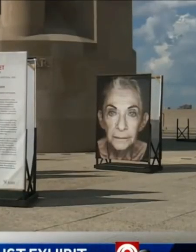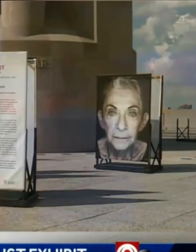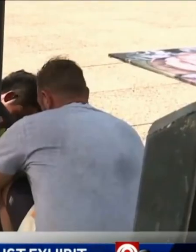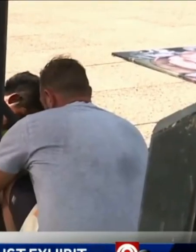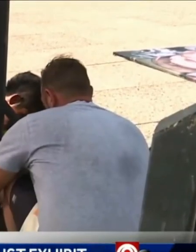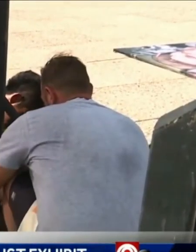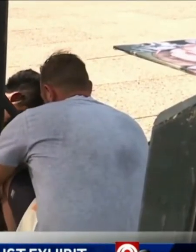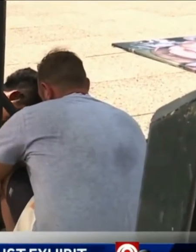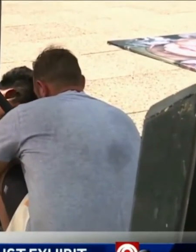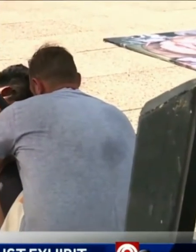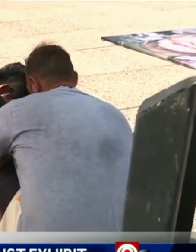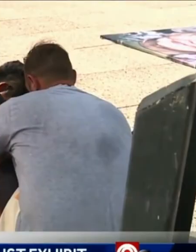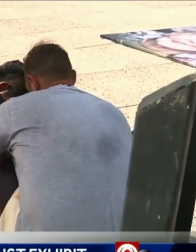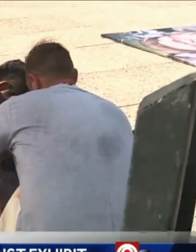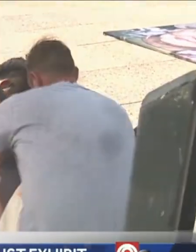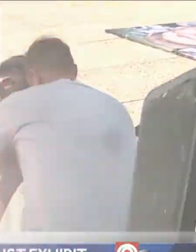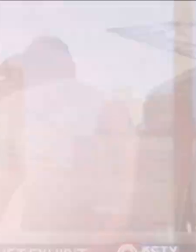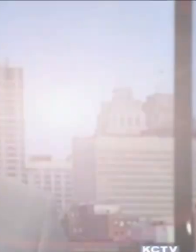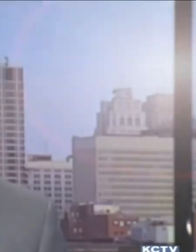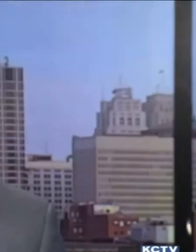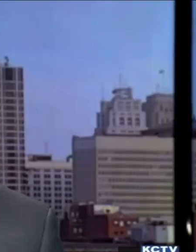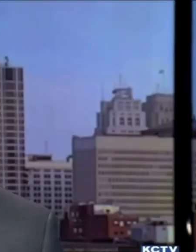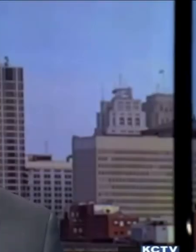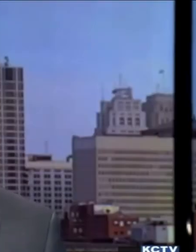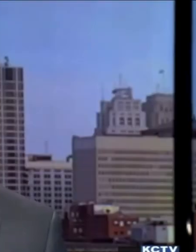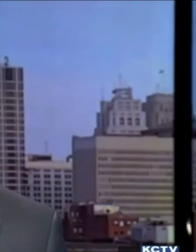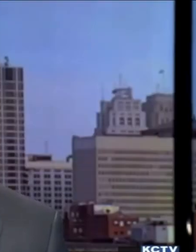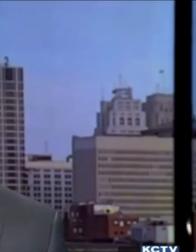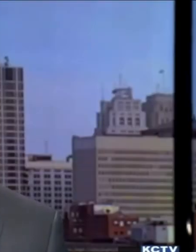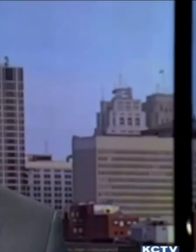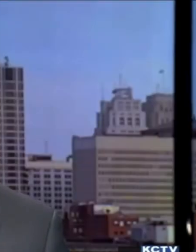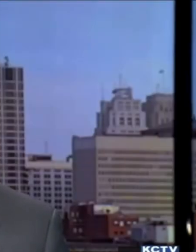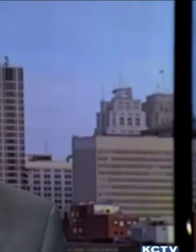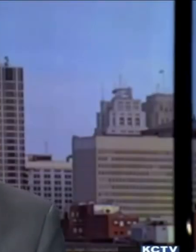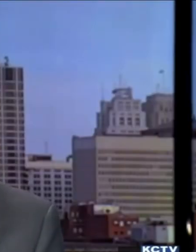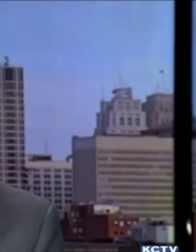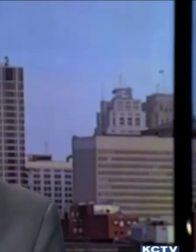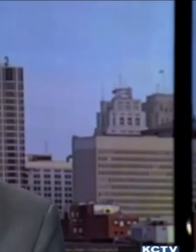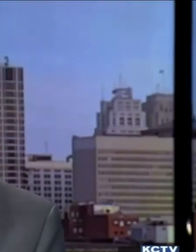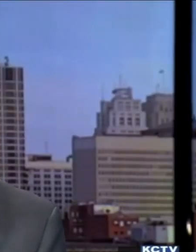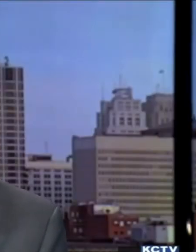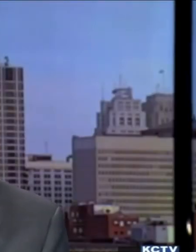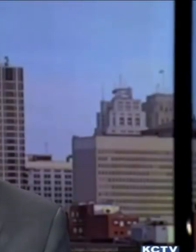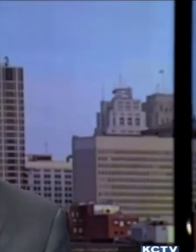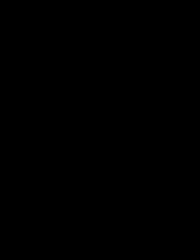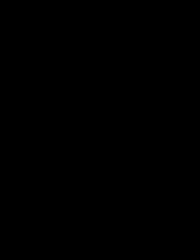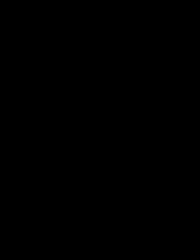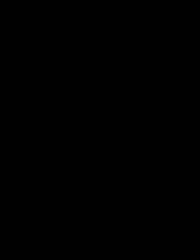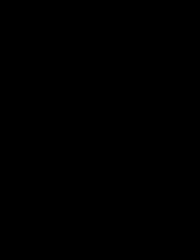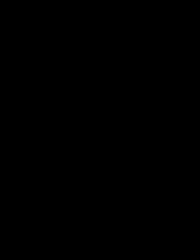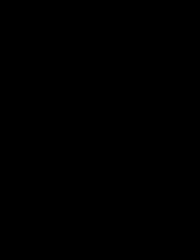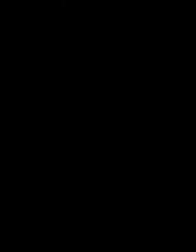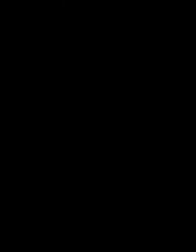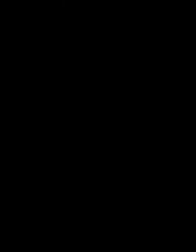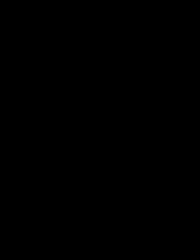called Lest We Forget. You can look it up. 75 years ago. It's important history to most of us, but